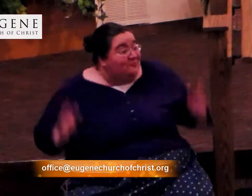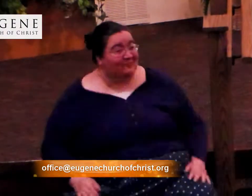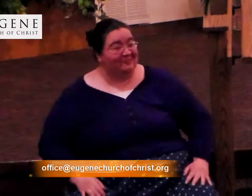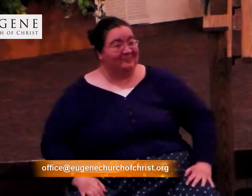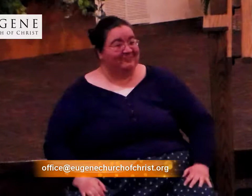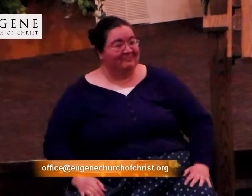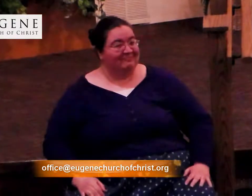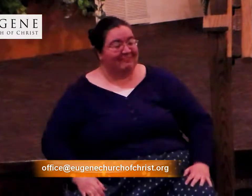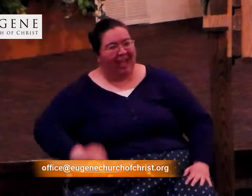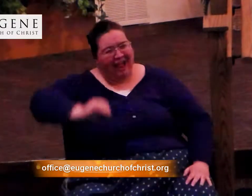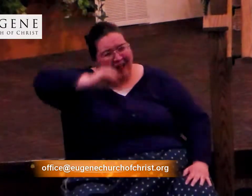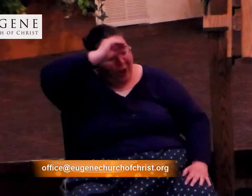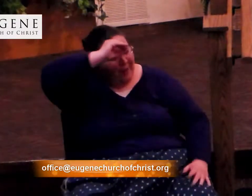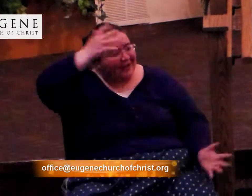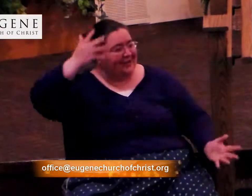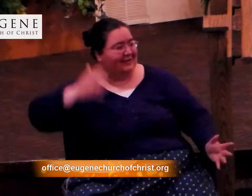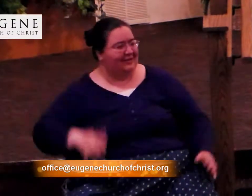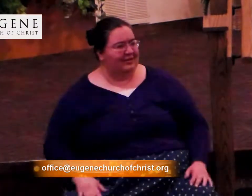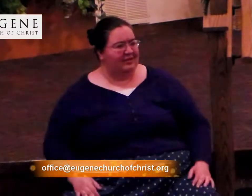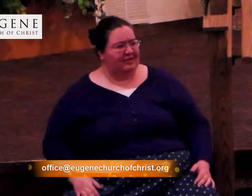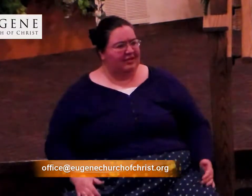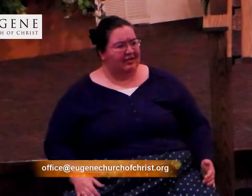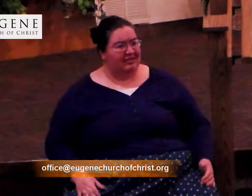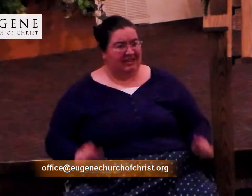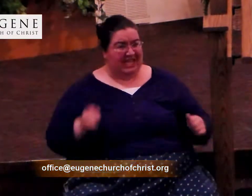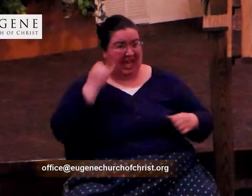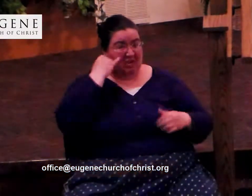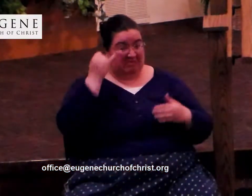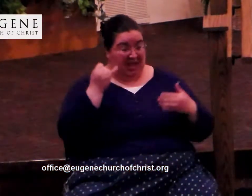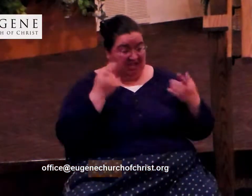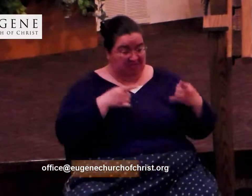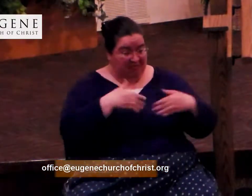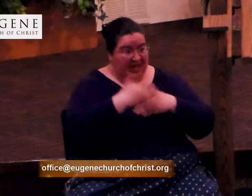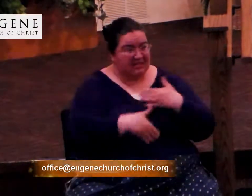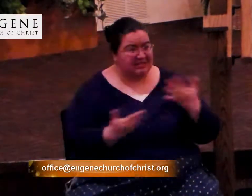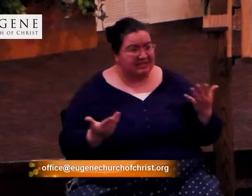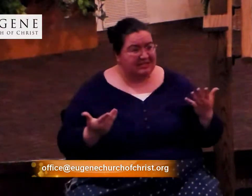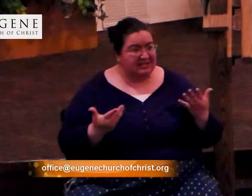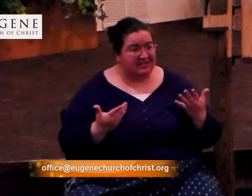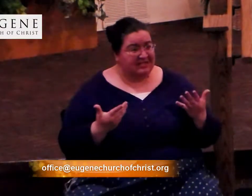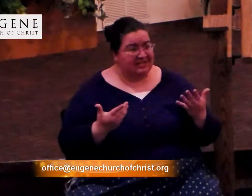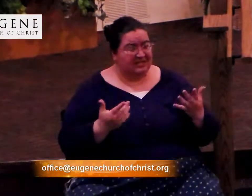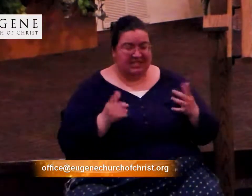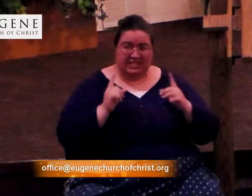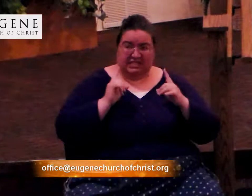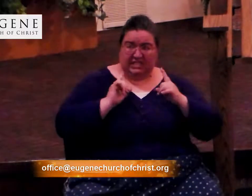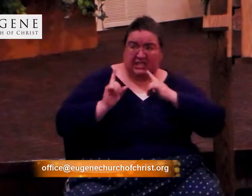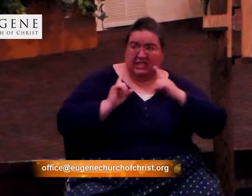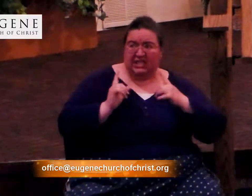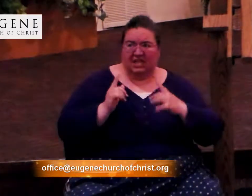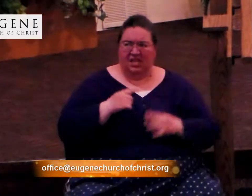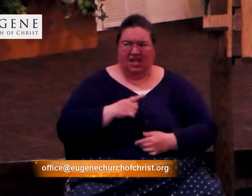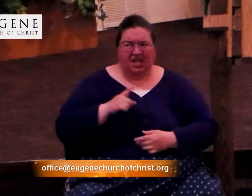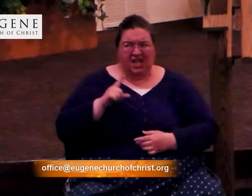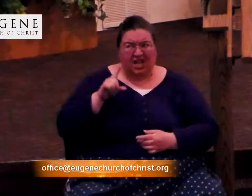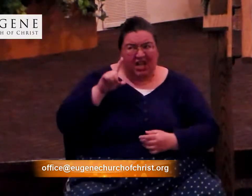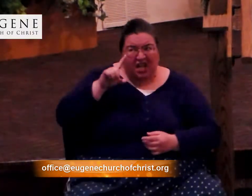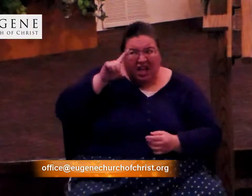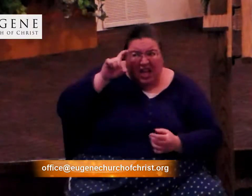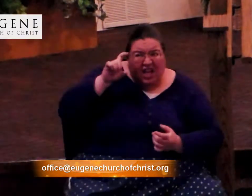Imagine how the rest of this conversation goes. You probably are getting looked at a little odd. Someone's going to the medicine cabinet to